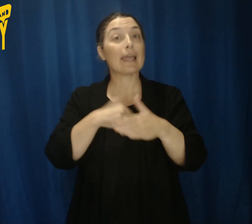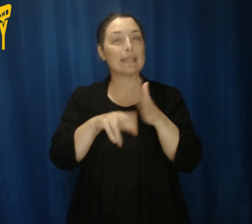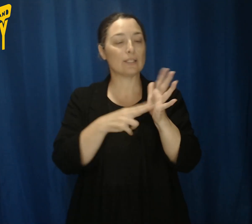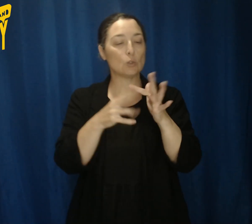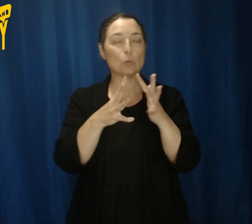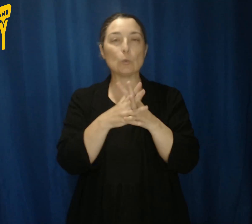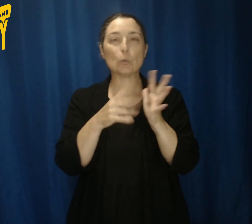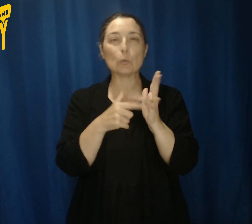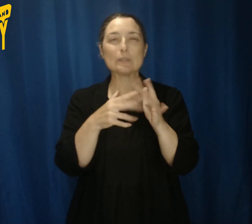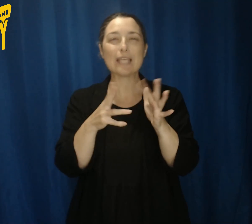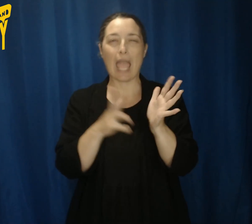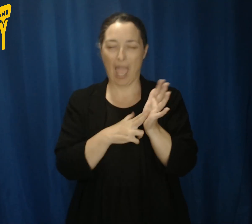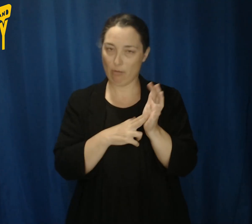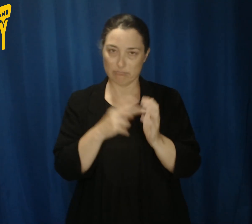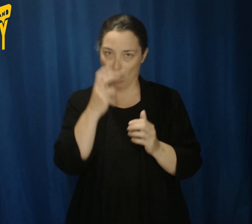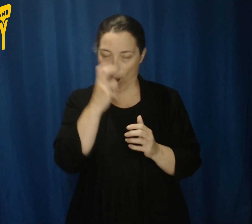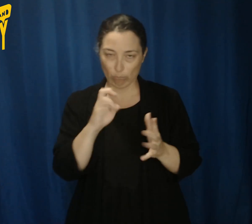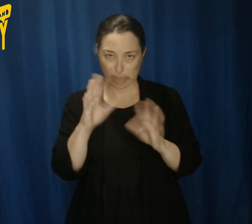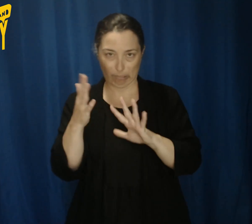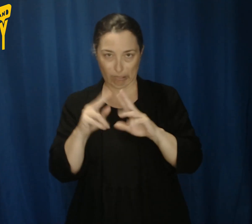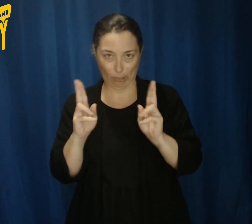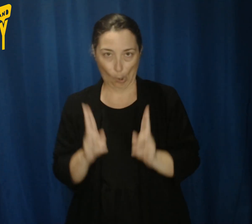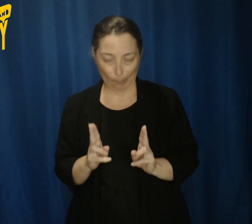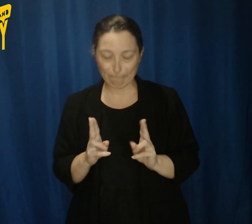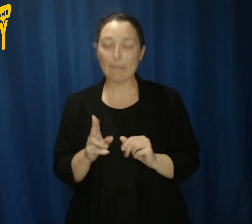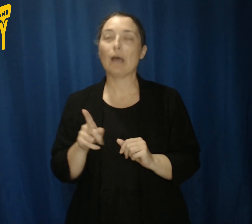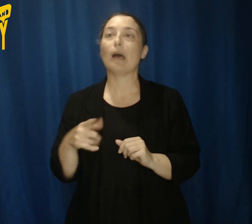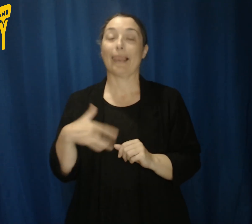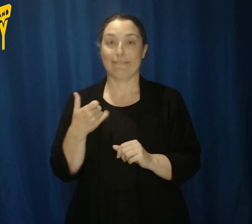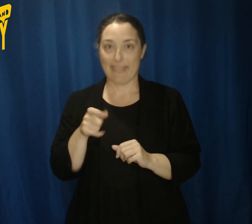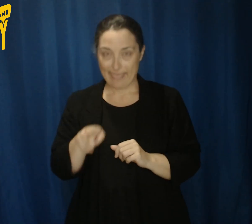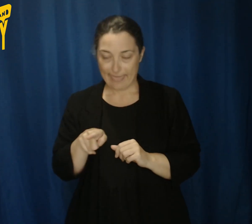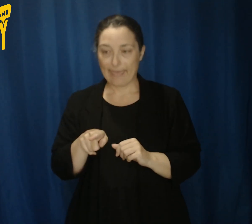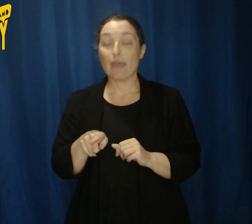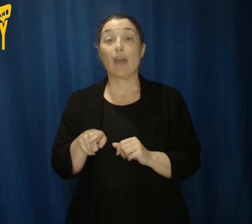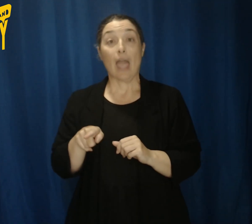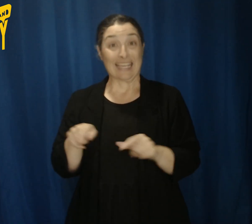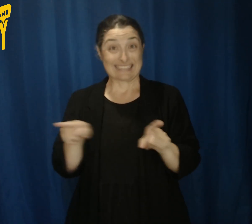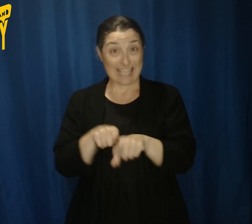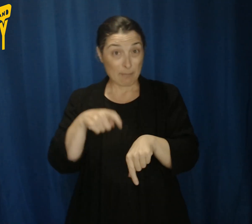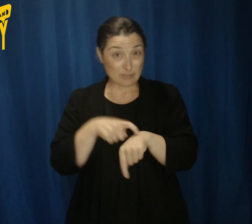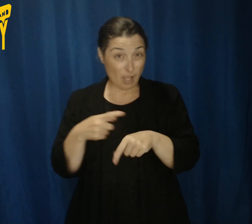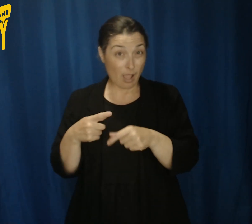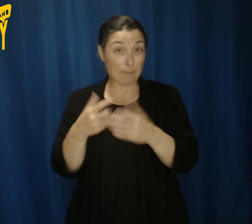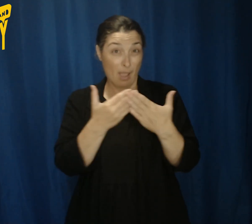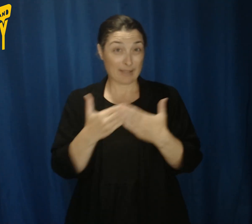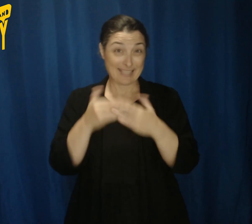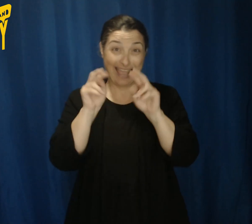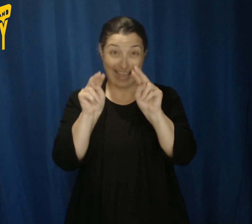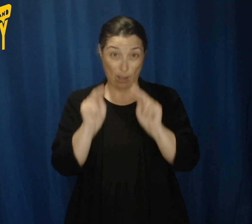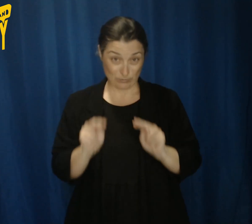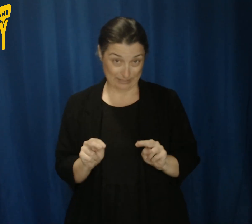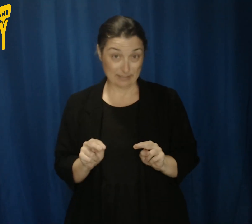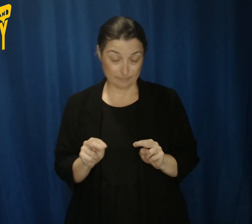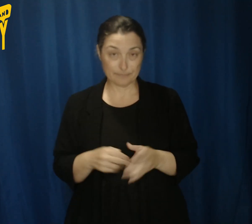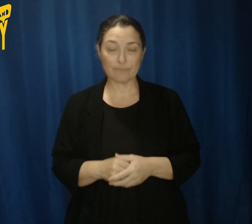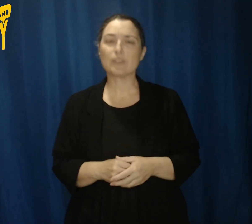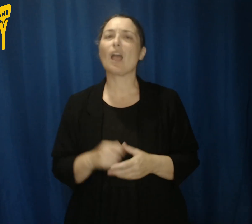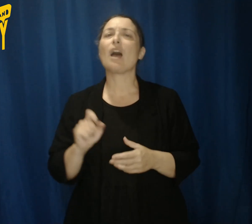rented house. I moved out of home. But the weird thing was I was studying accounting at the same time. And we get to the end of the first semester. Back in those days, there were